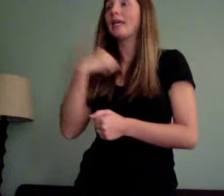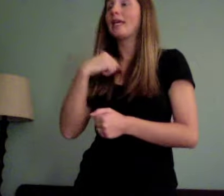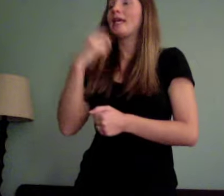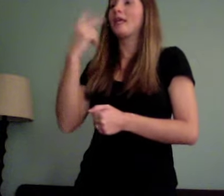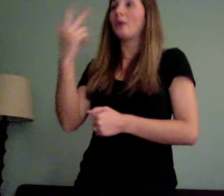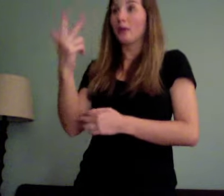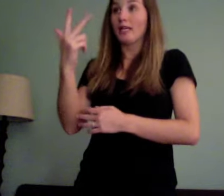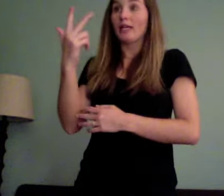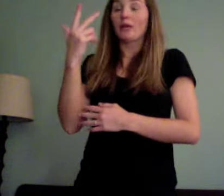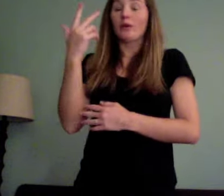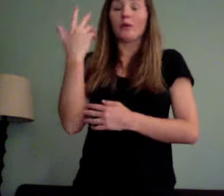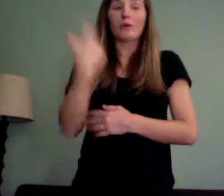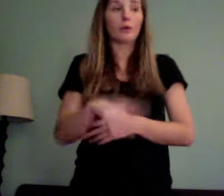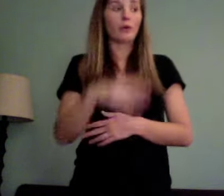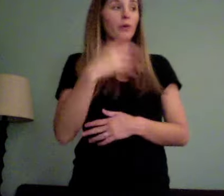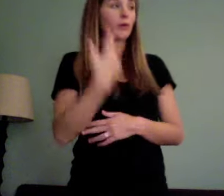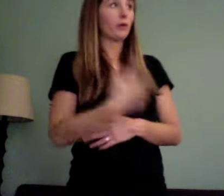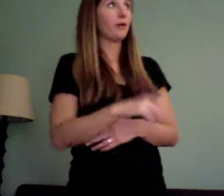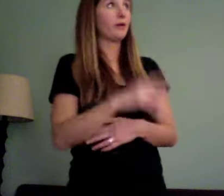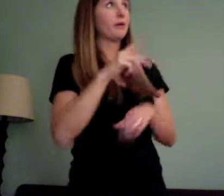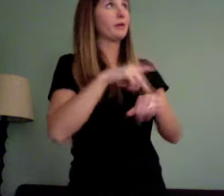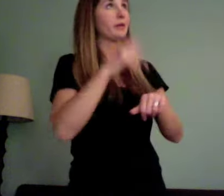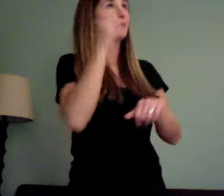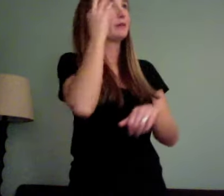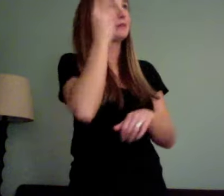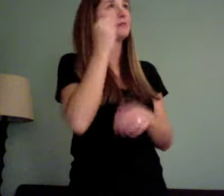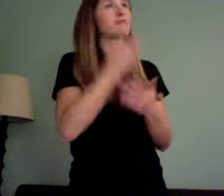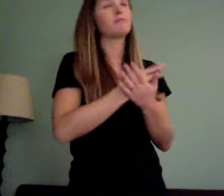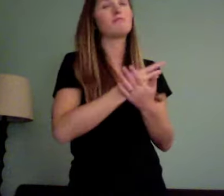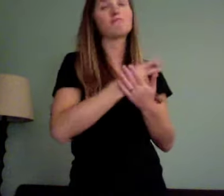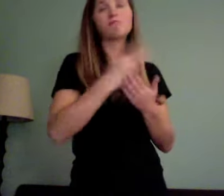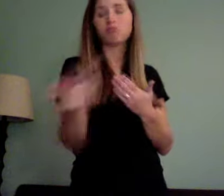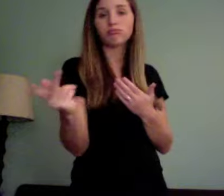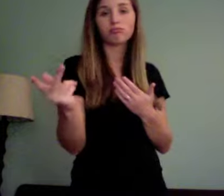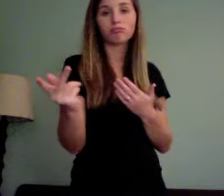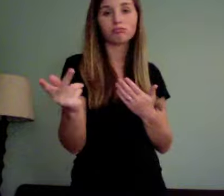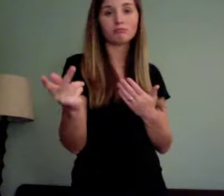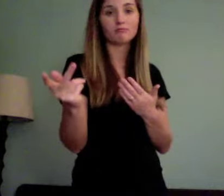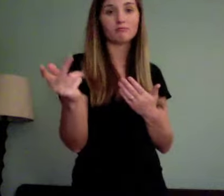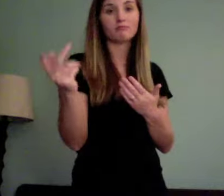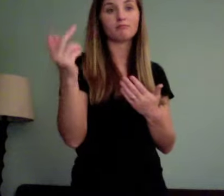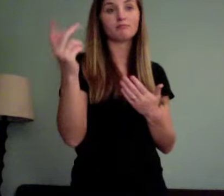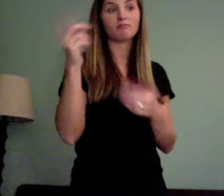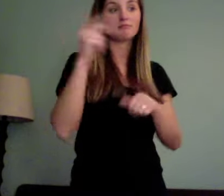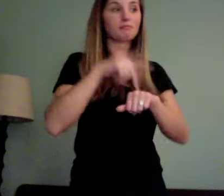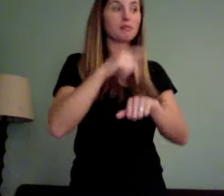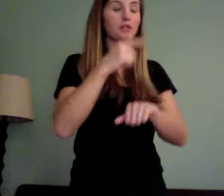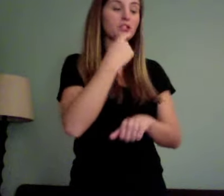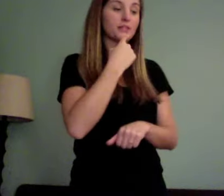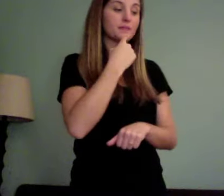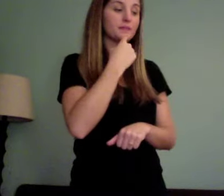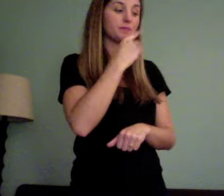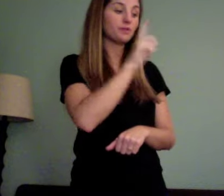Look at his words. Verse 17, the second part. Peter said, Lord, you know everything.